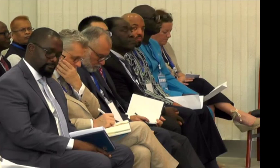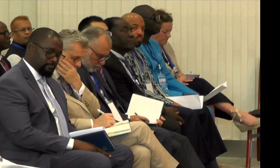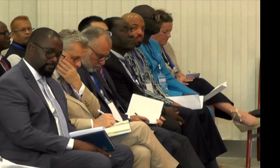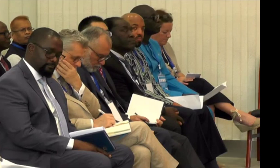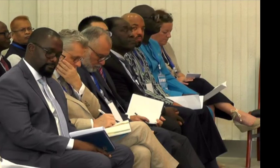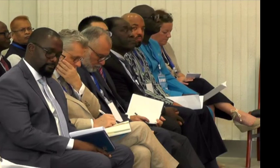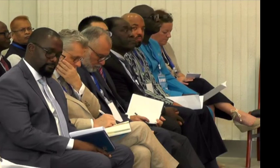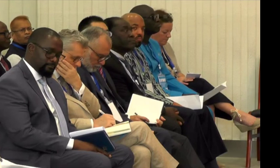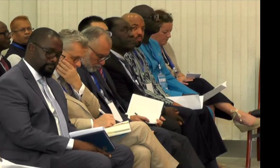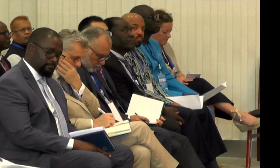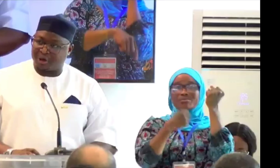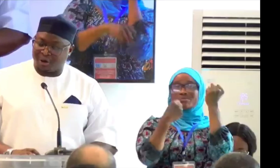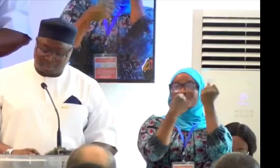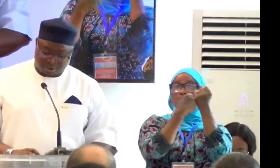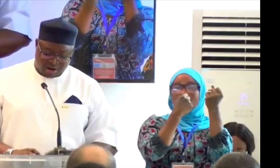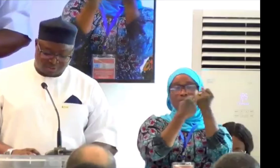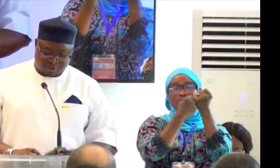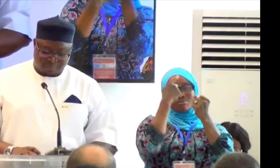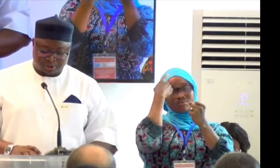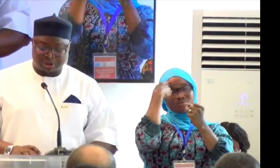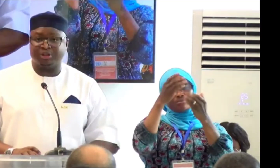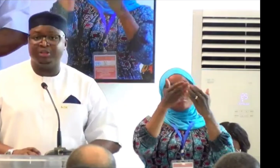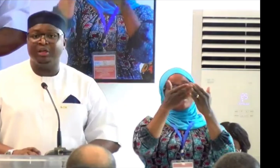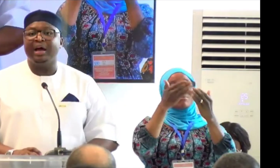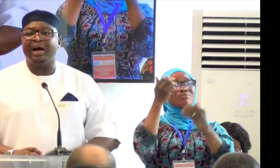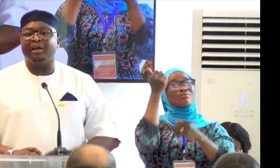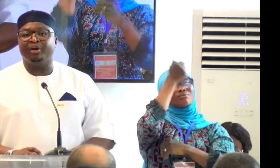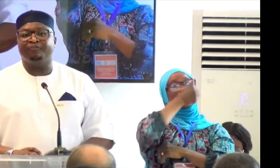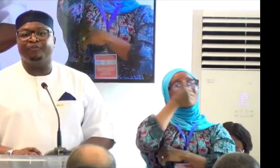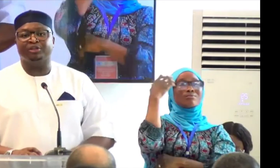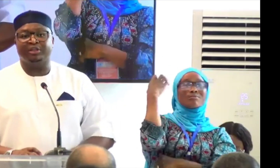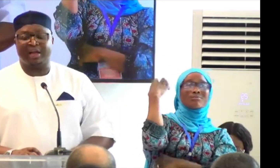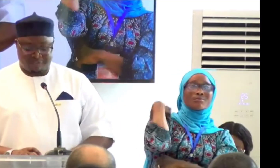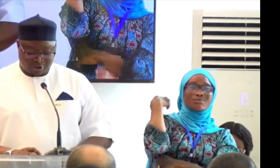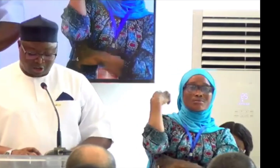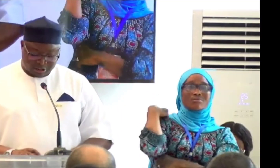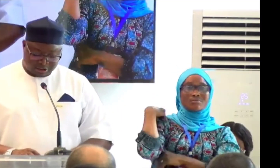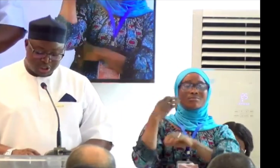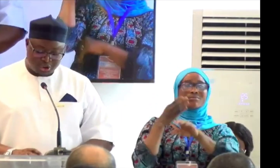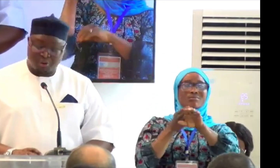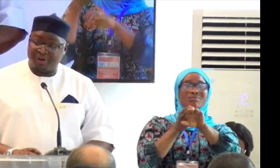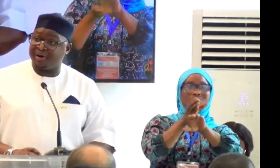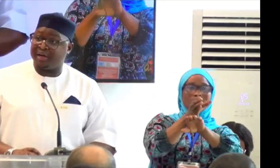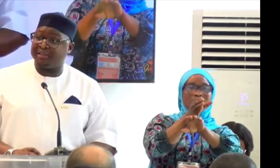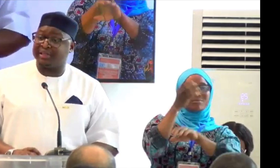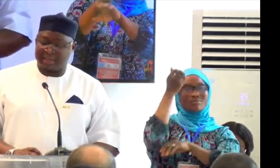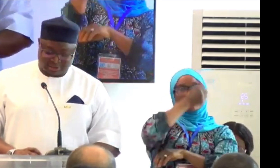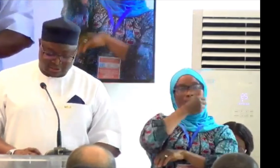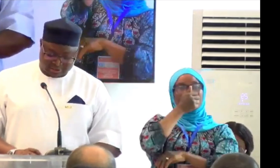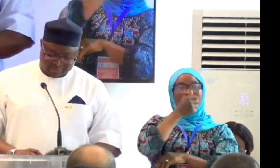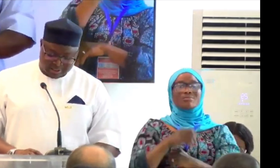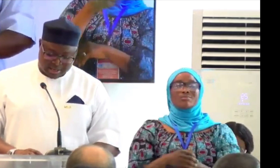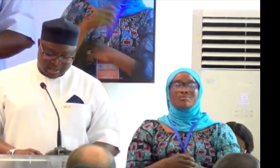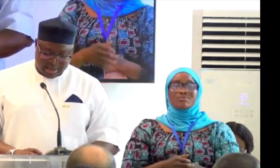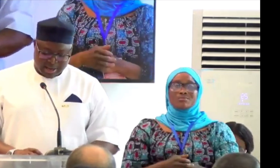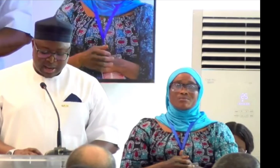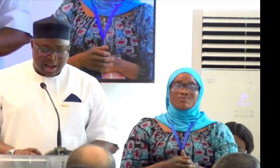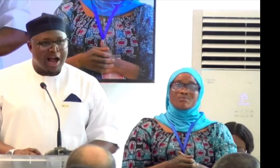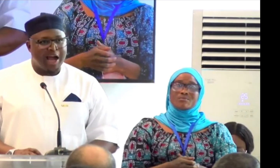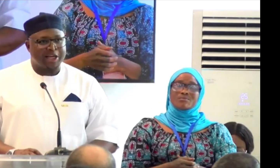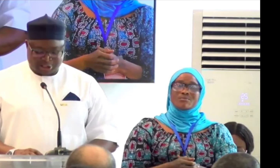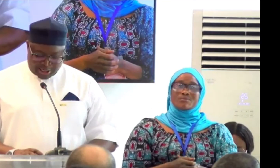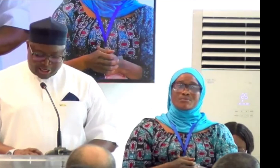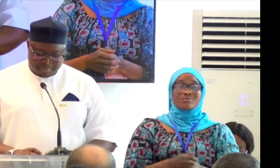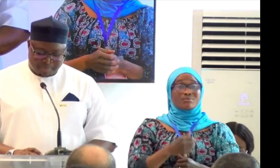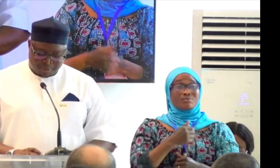deepening support for the common African position and reinforcing Africa's unified stance.